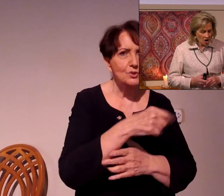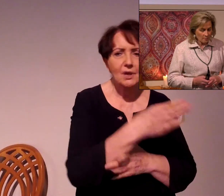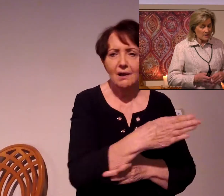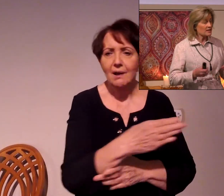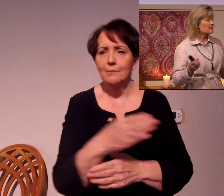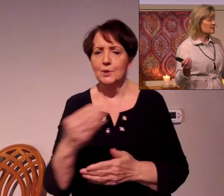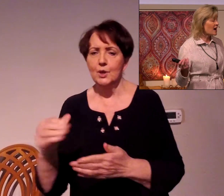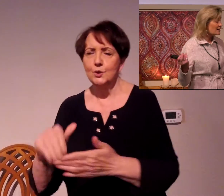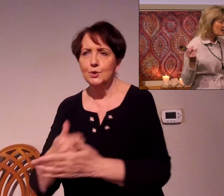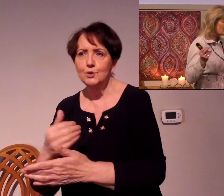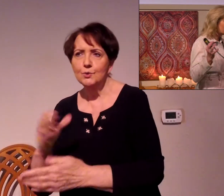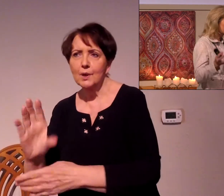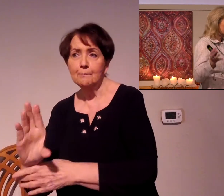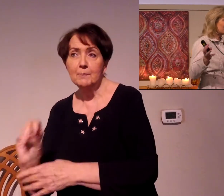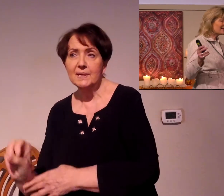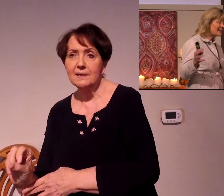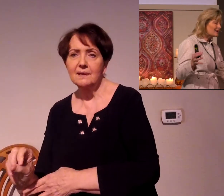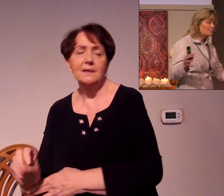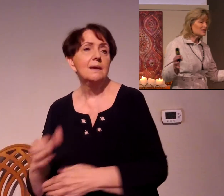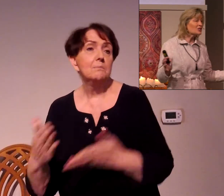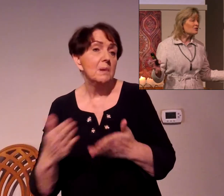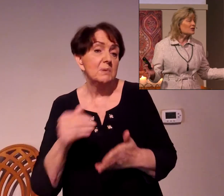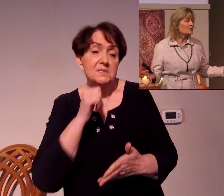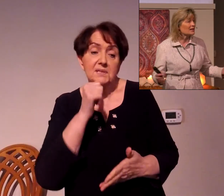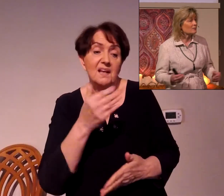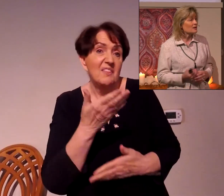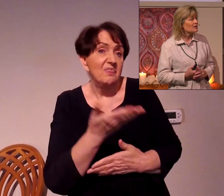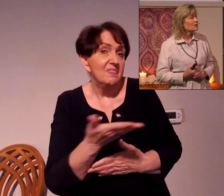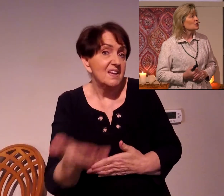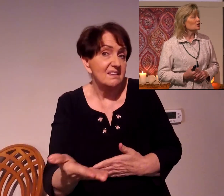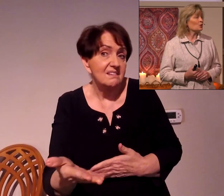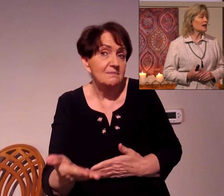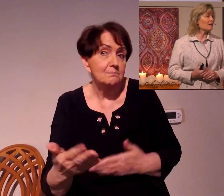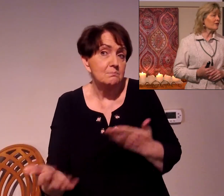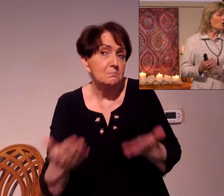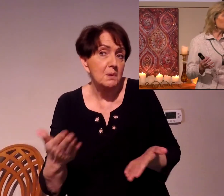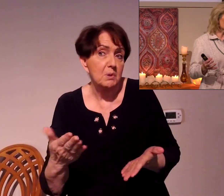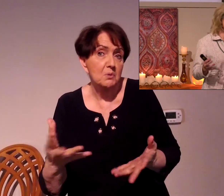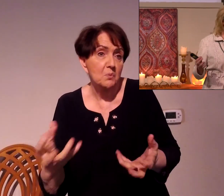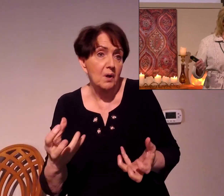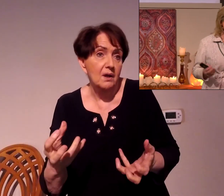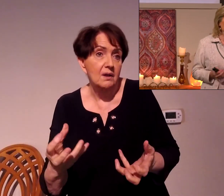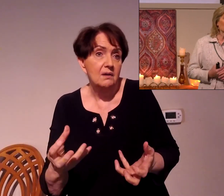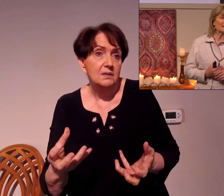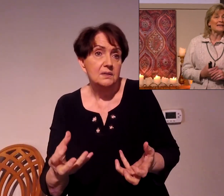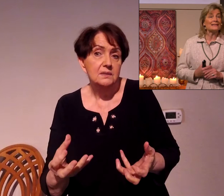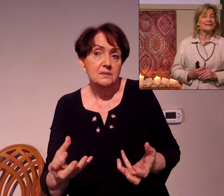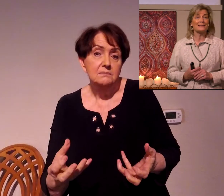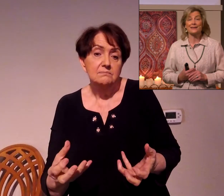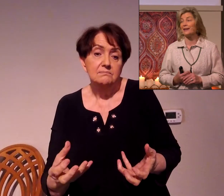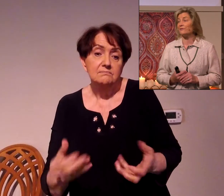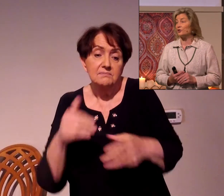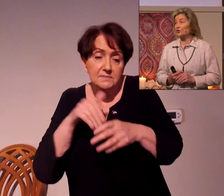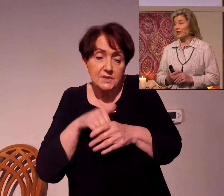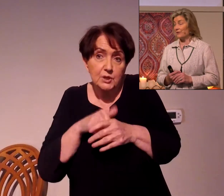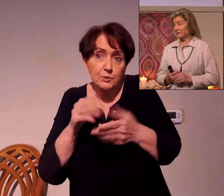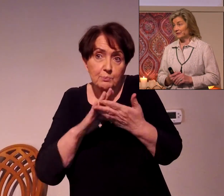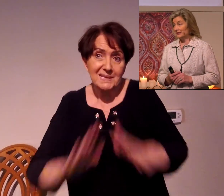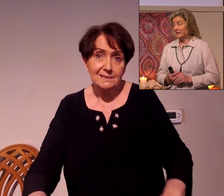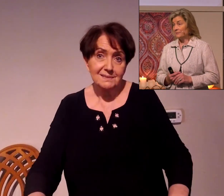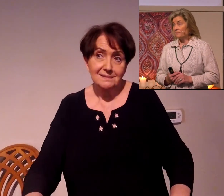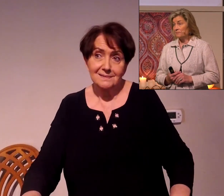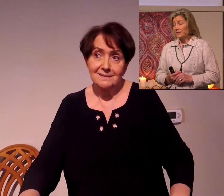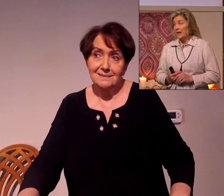or car. Maybe it's not a thing, like a material thing. Maybe you want to have overarching inner peace inside of